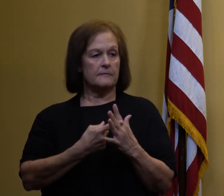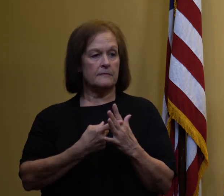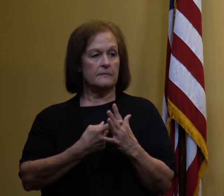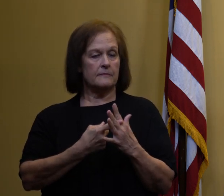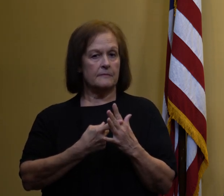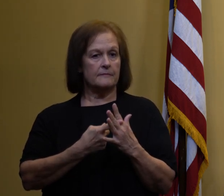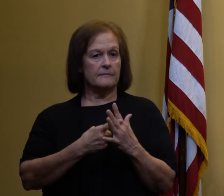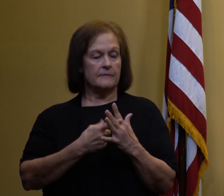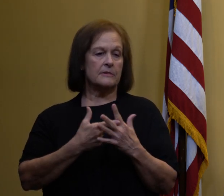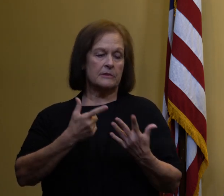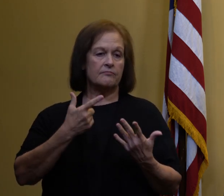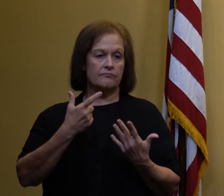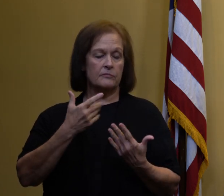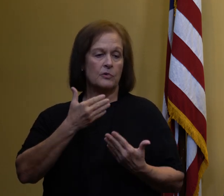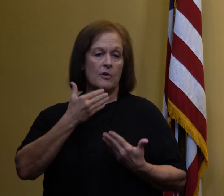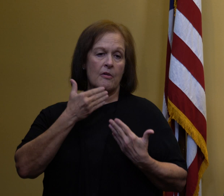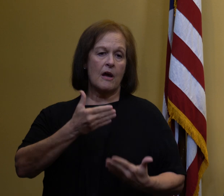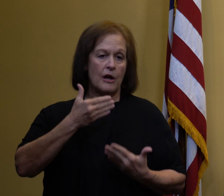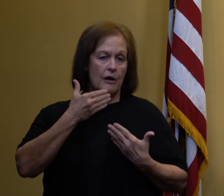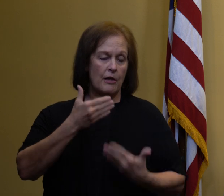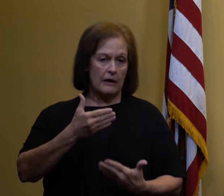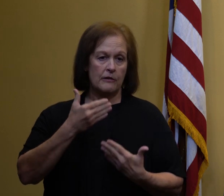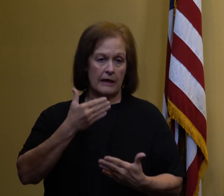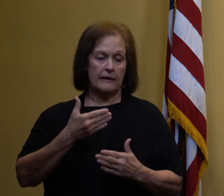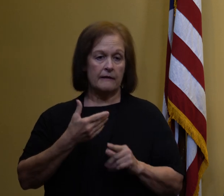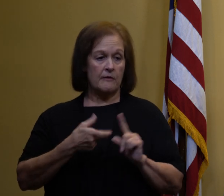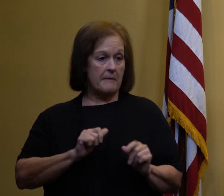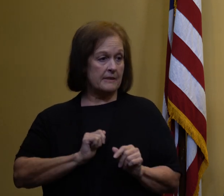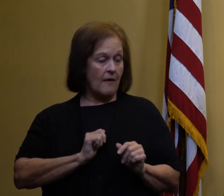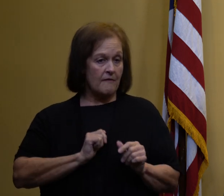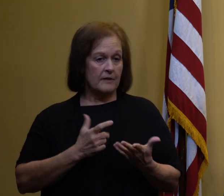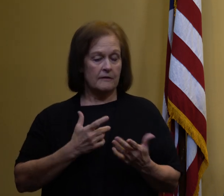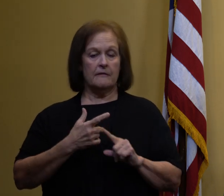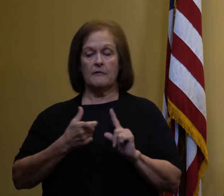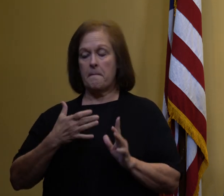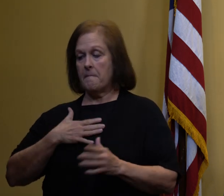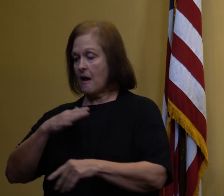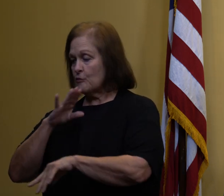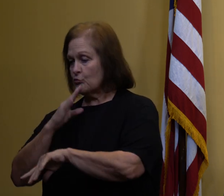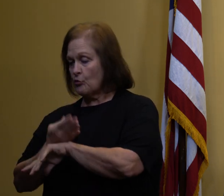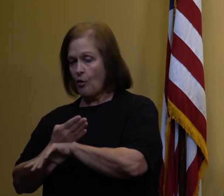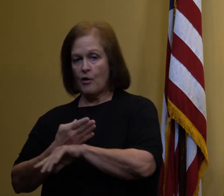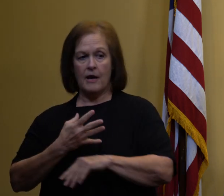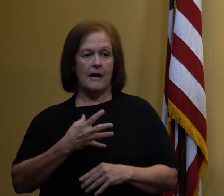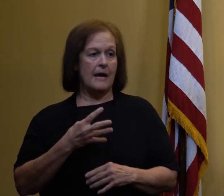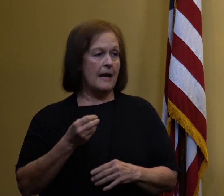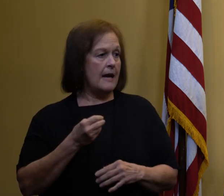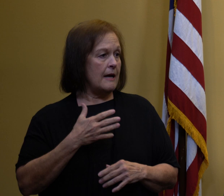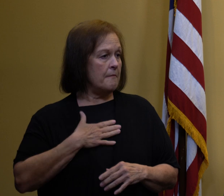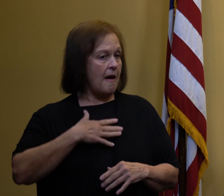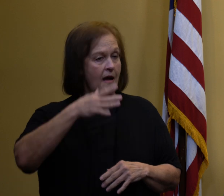in the spirit of gratitude on behalf of myself, on behalf of my daughter, on behalf of